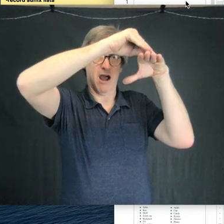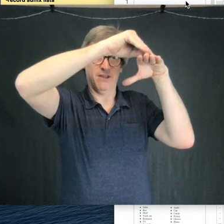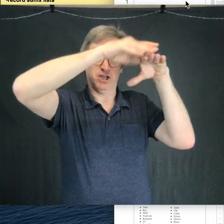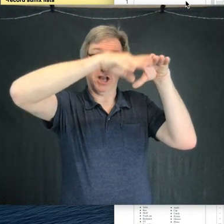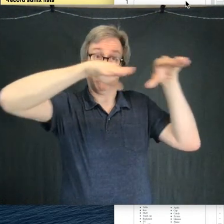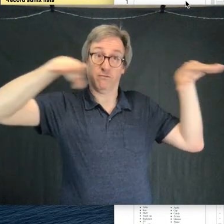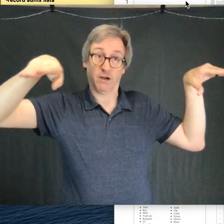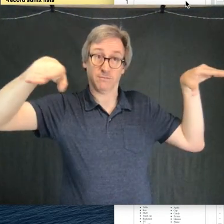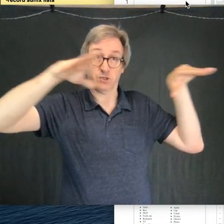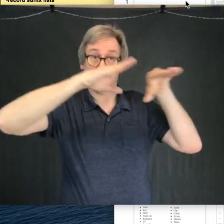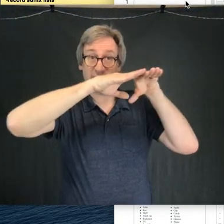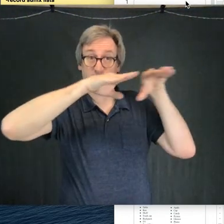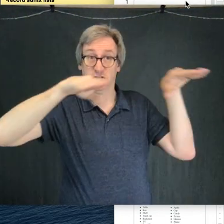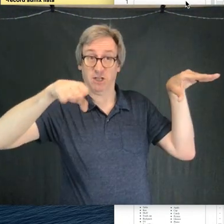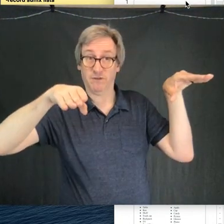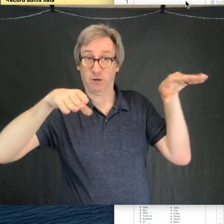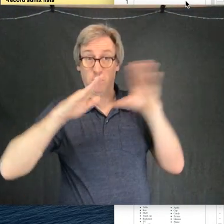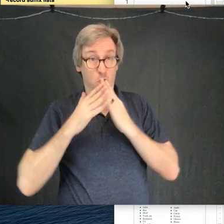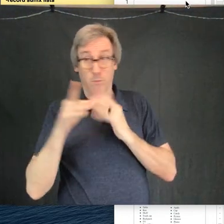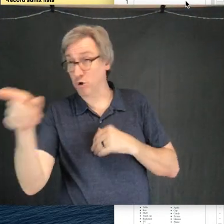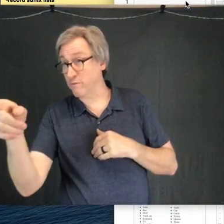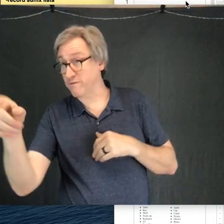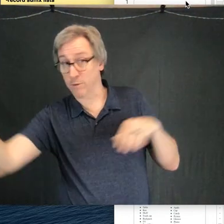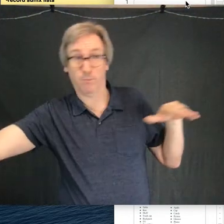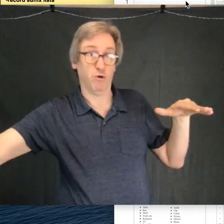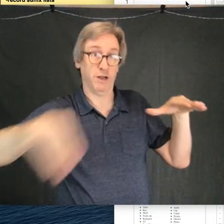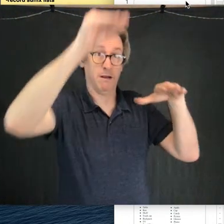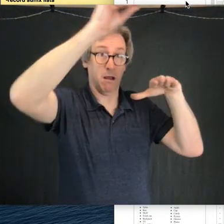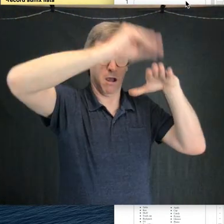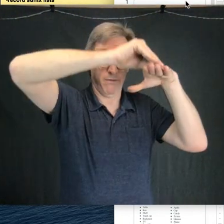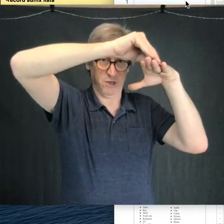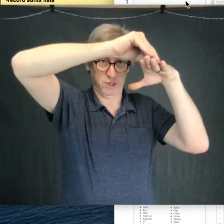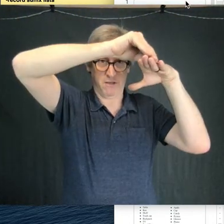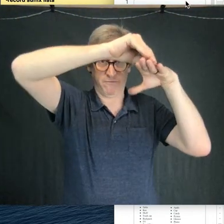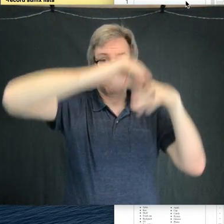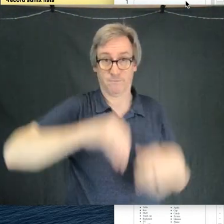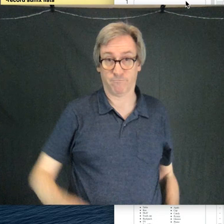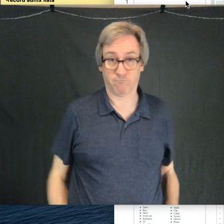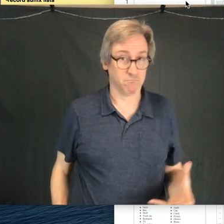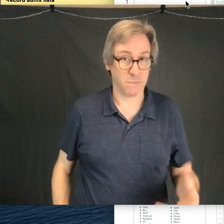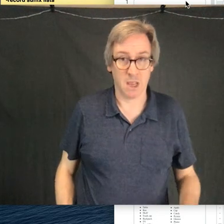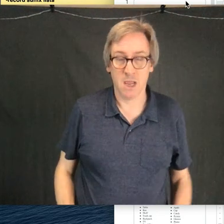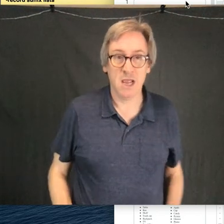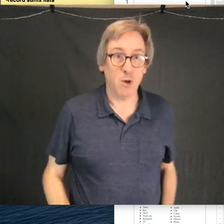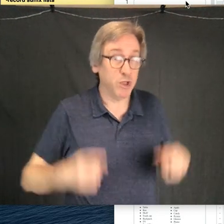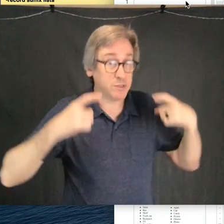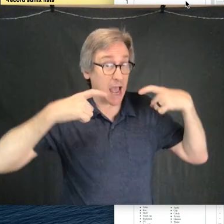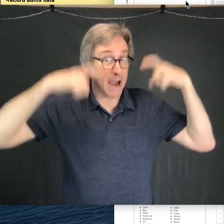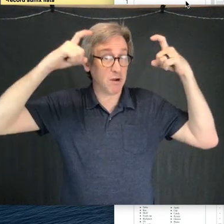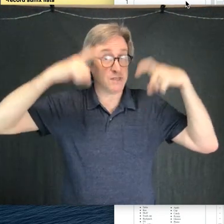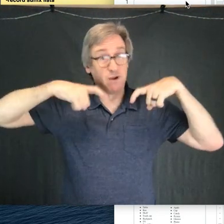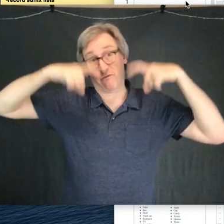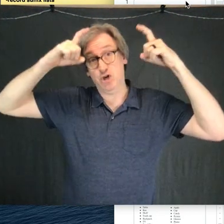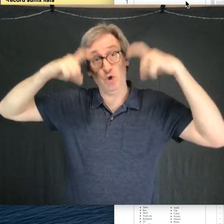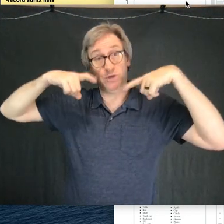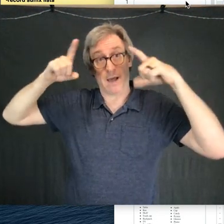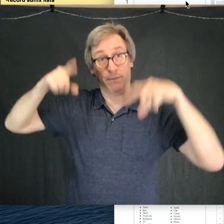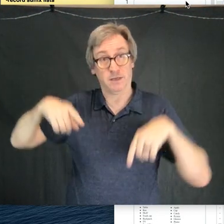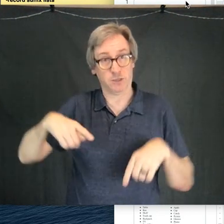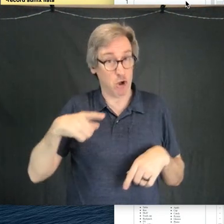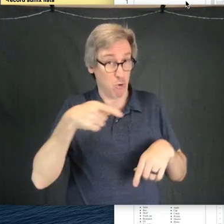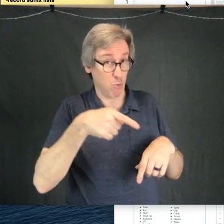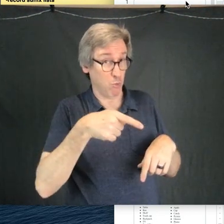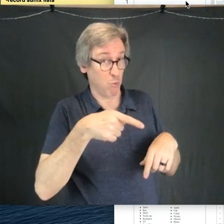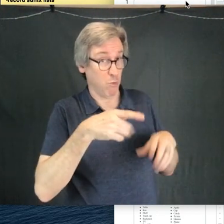Put it on the shelf, right? So I've set up the shelf here. Book over there, put it on the shelf. We use eyebrows for every new